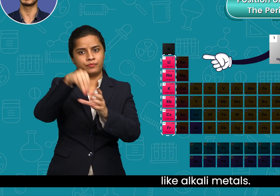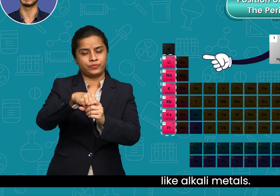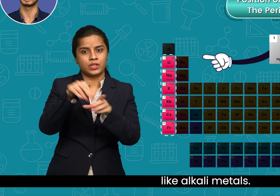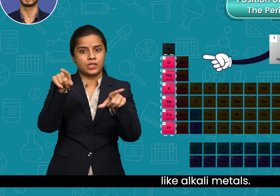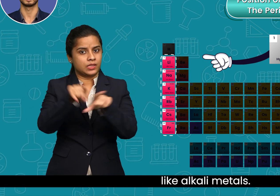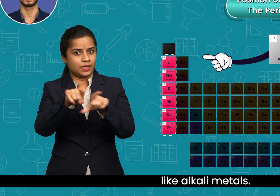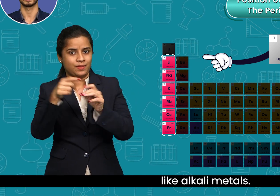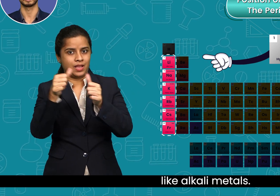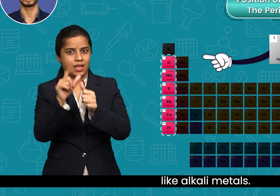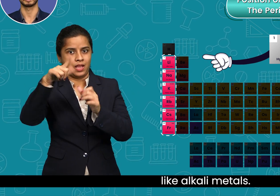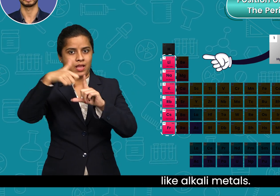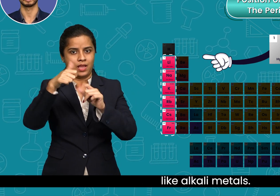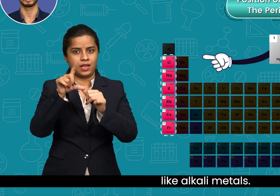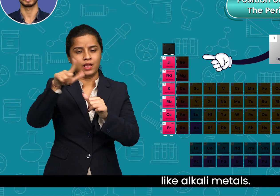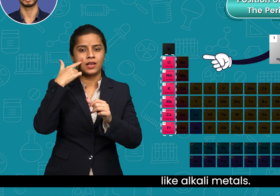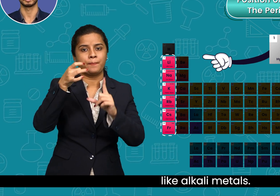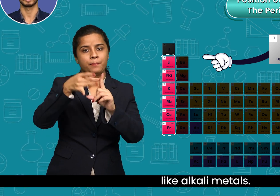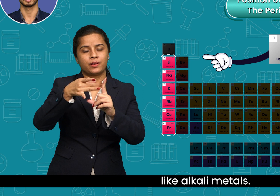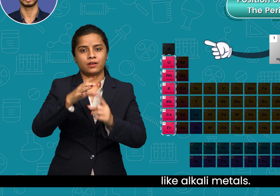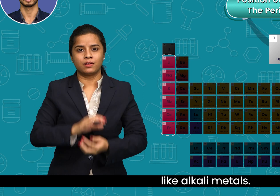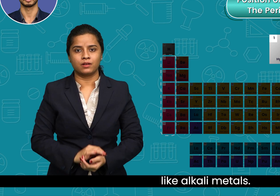alkali metals.